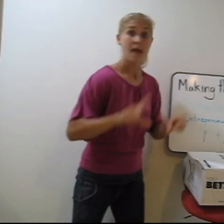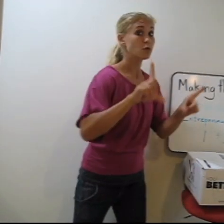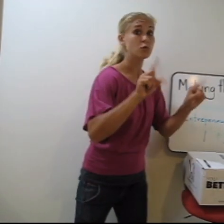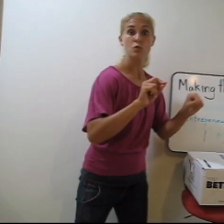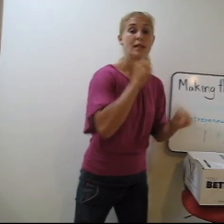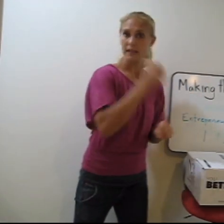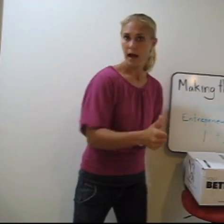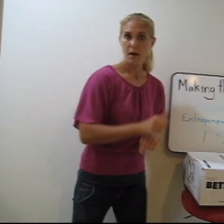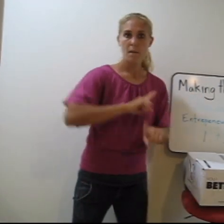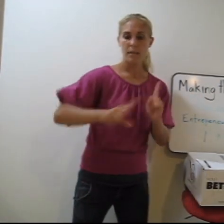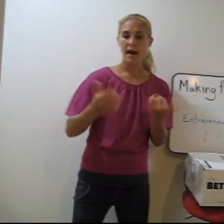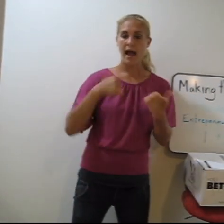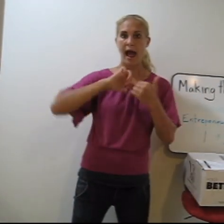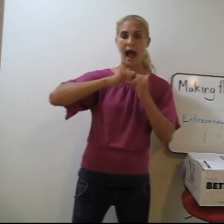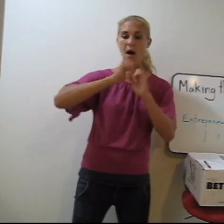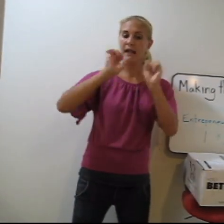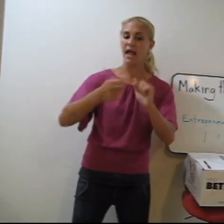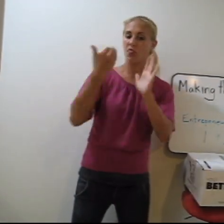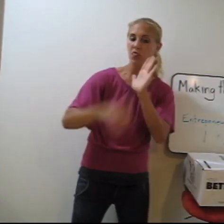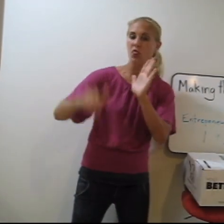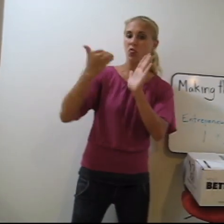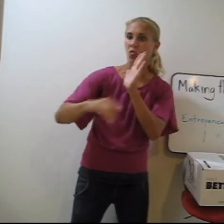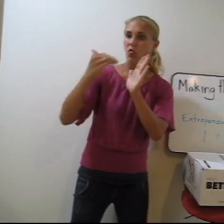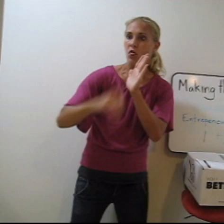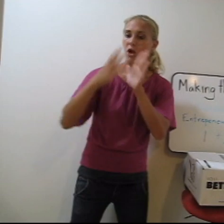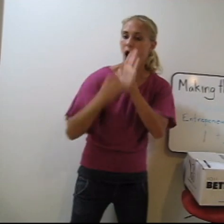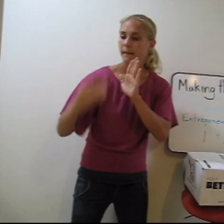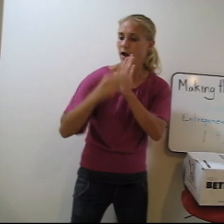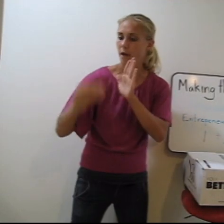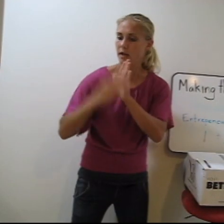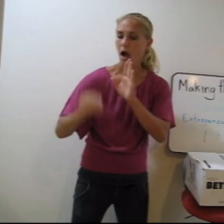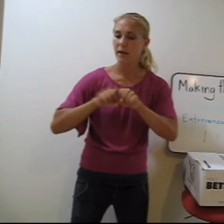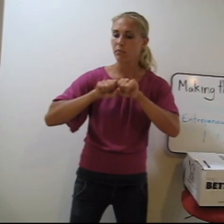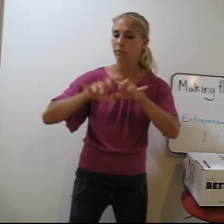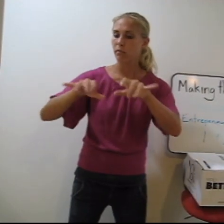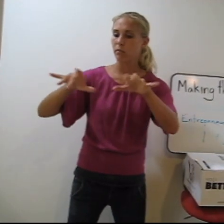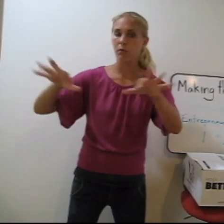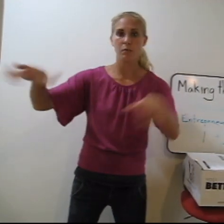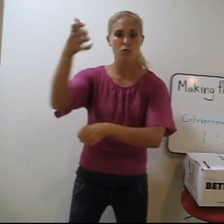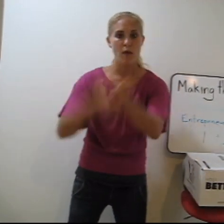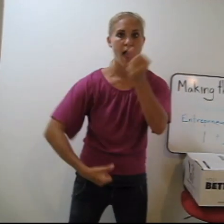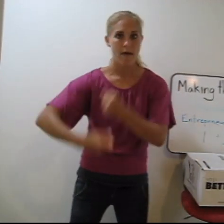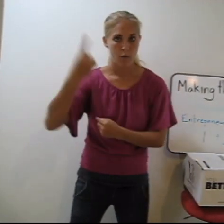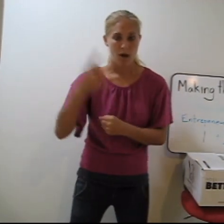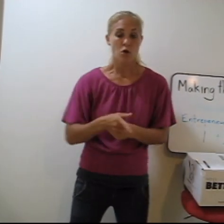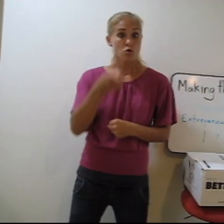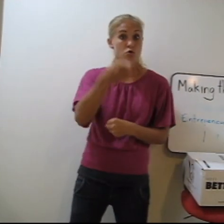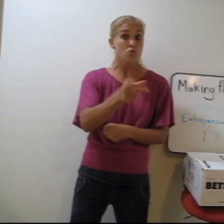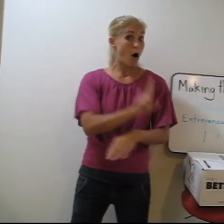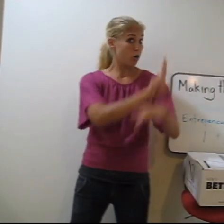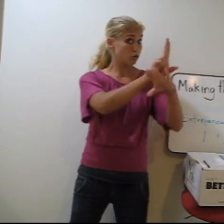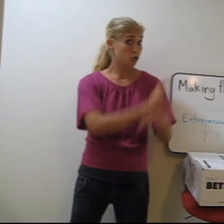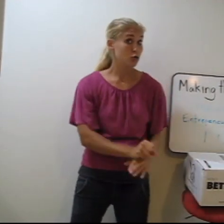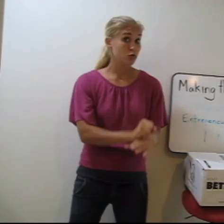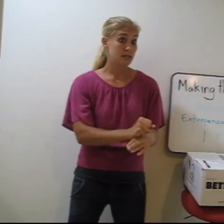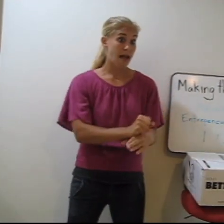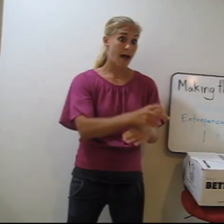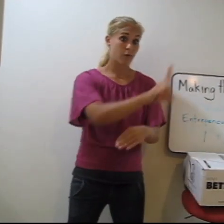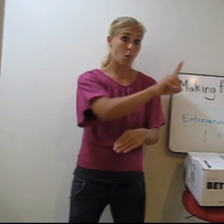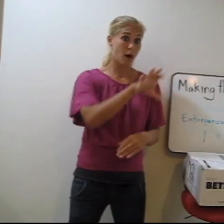and replicate hundreds, thousands, or even tens of thousands of people to do. You are used to producing 100% of the results by your